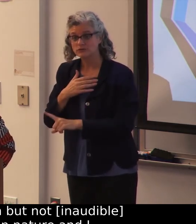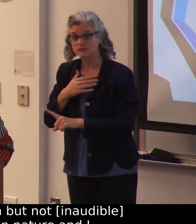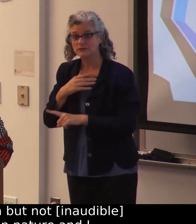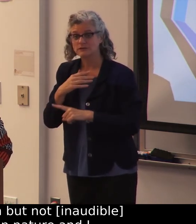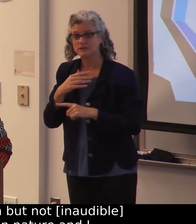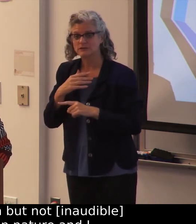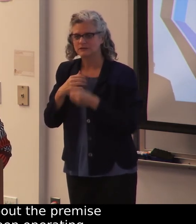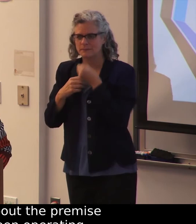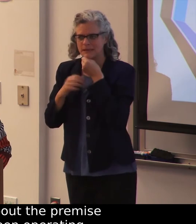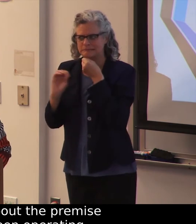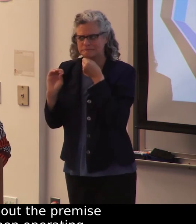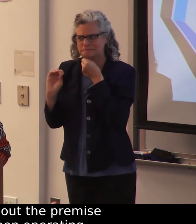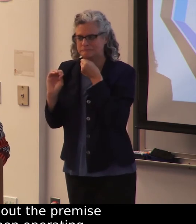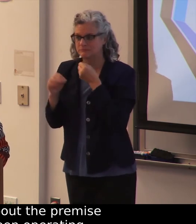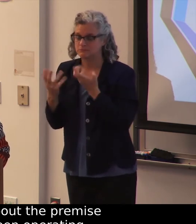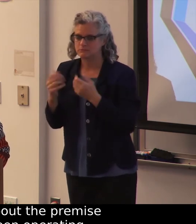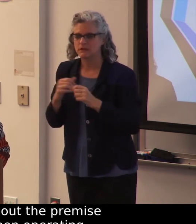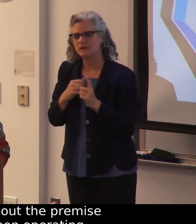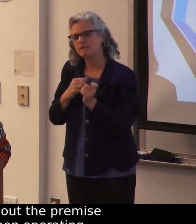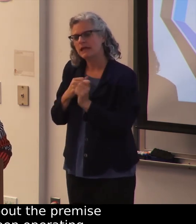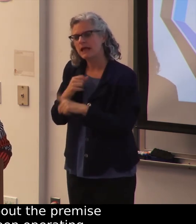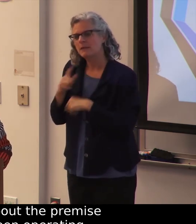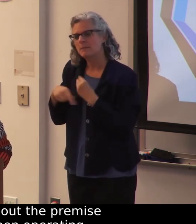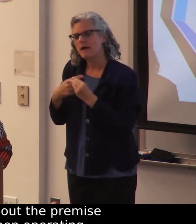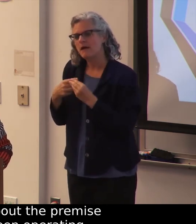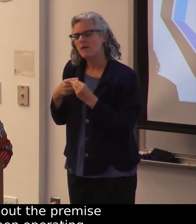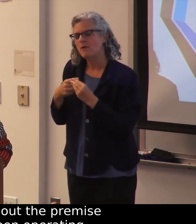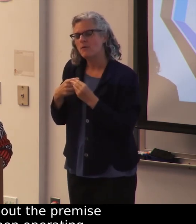you something about